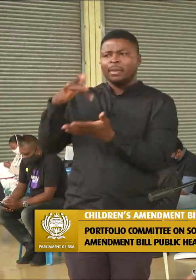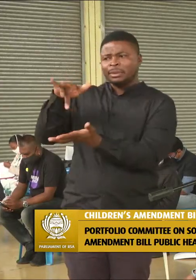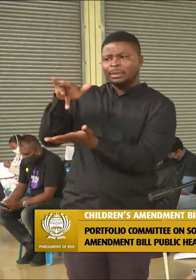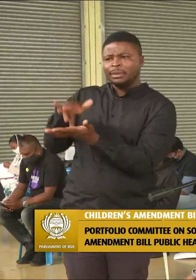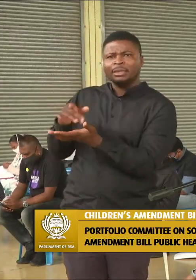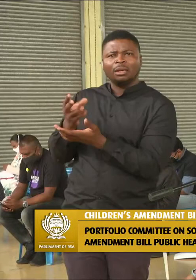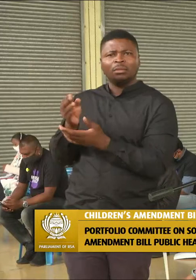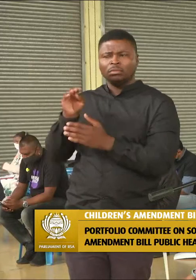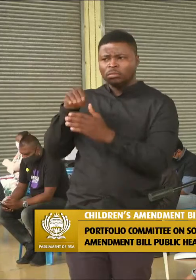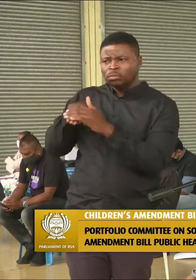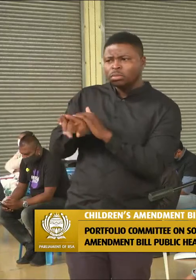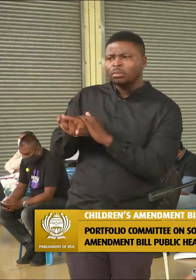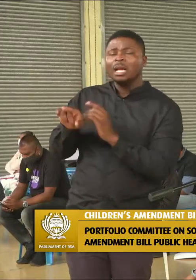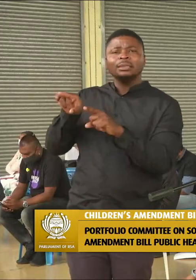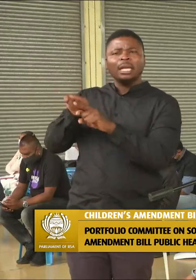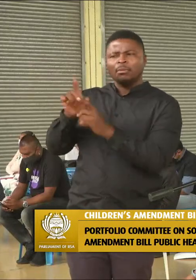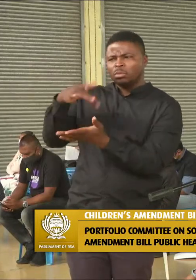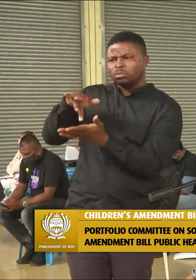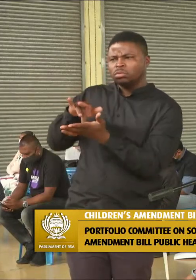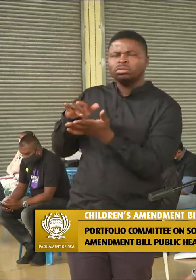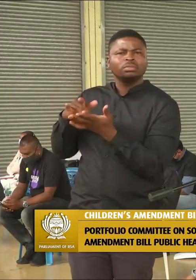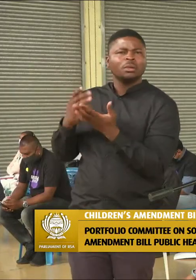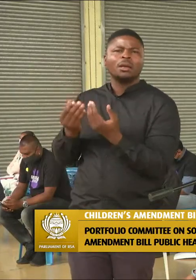they benefit from this act.